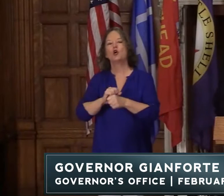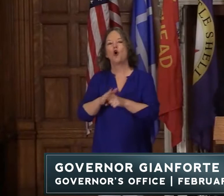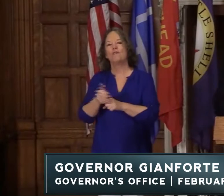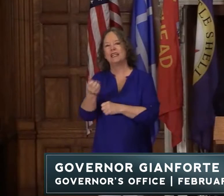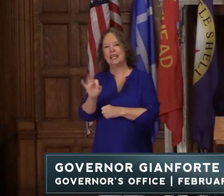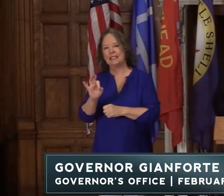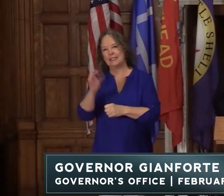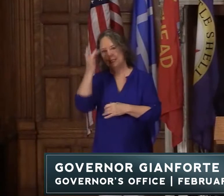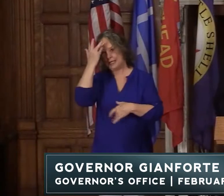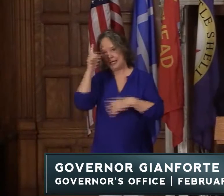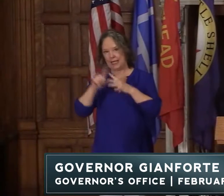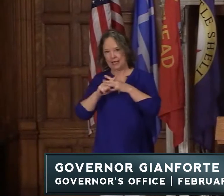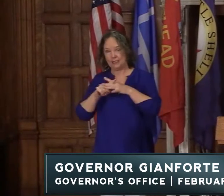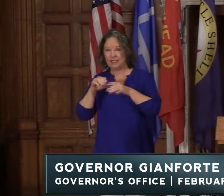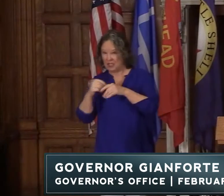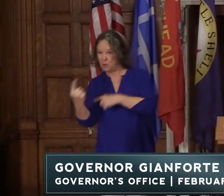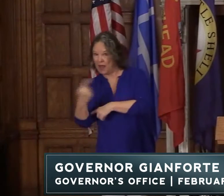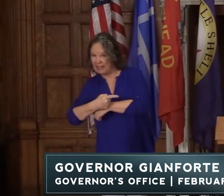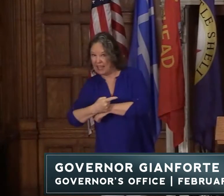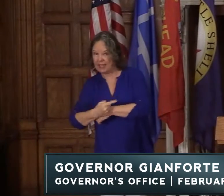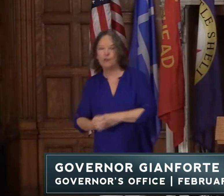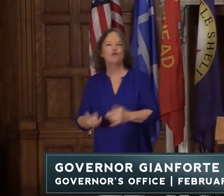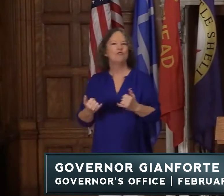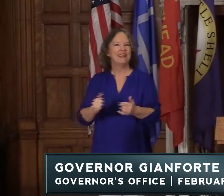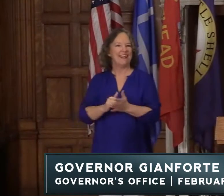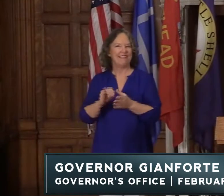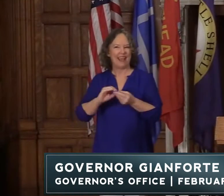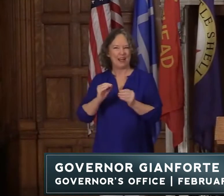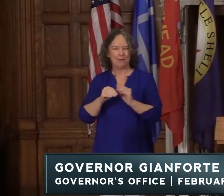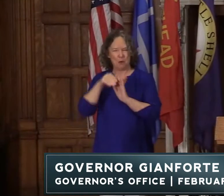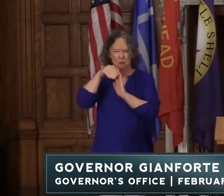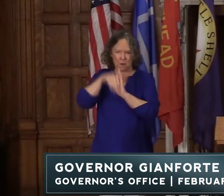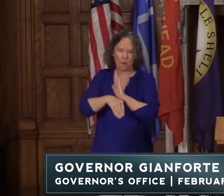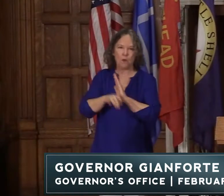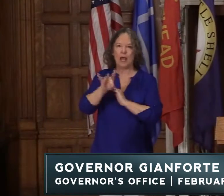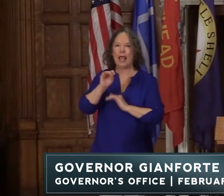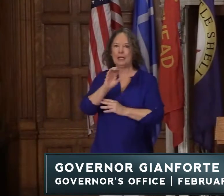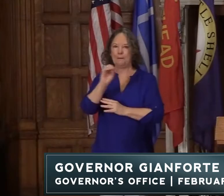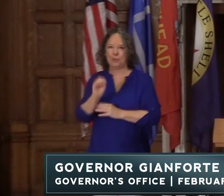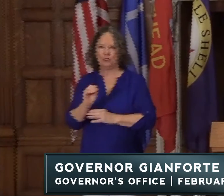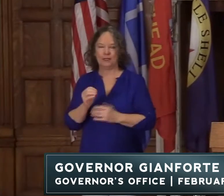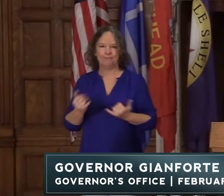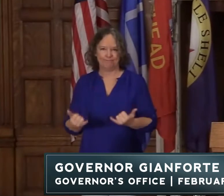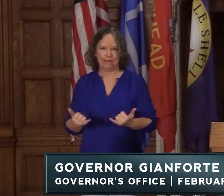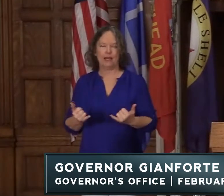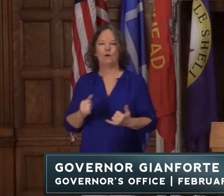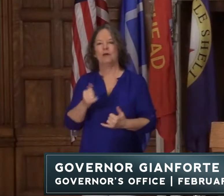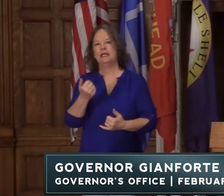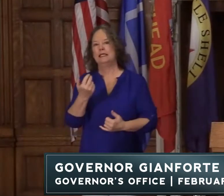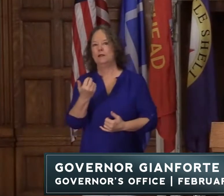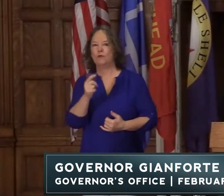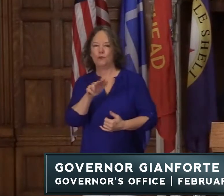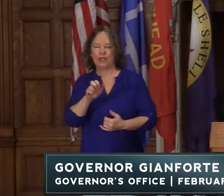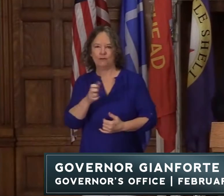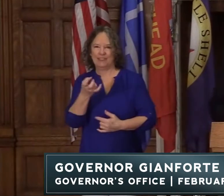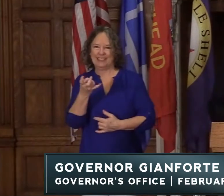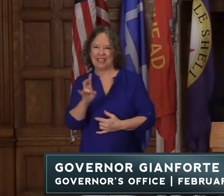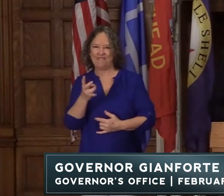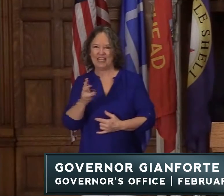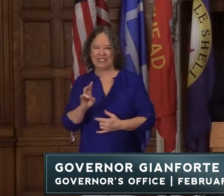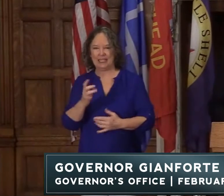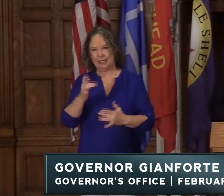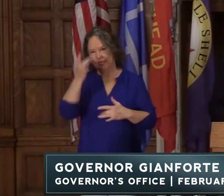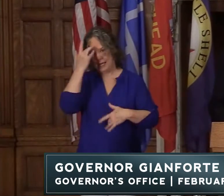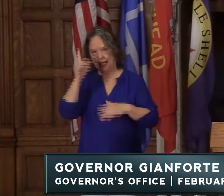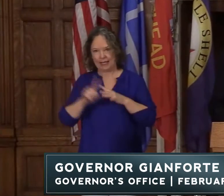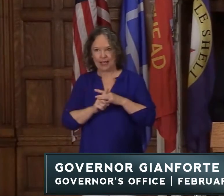one day. Today, that number is down more than 80% to 317 cases. While we're not